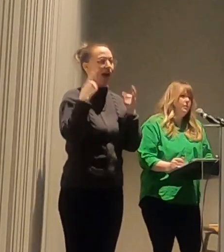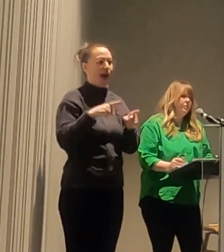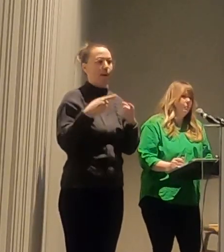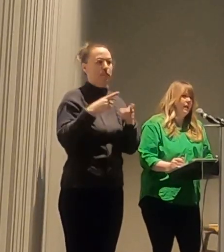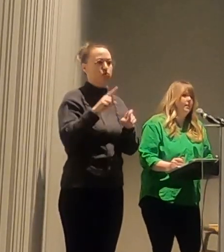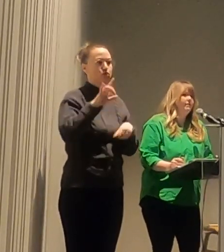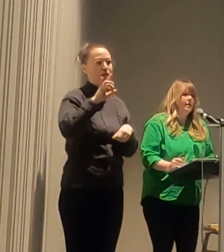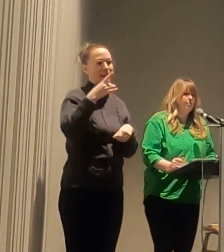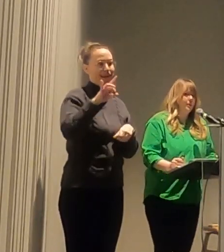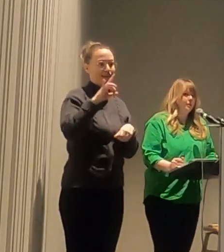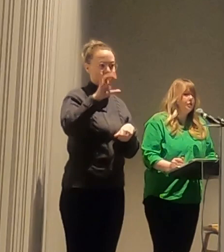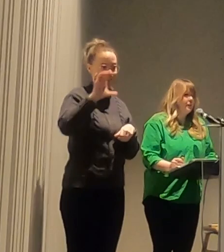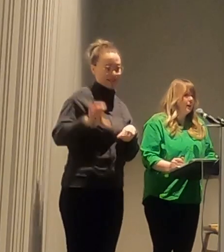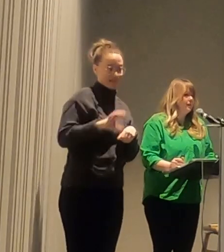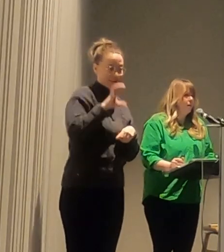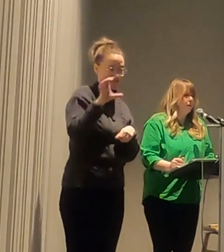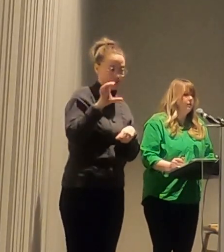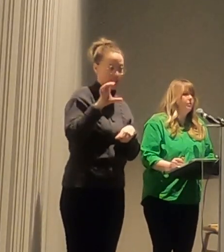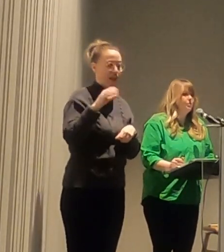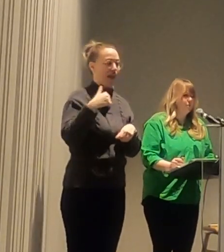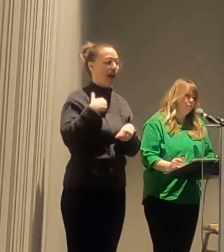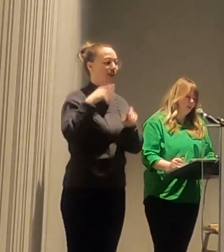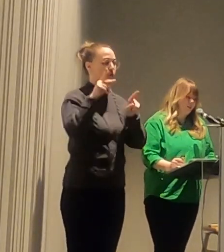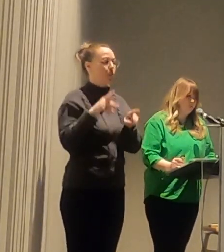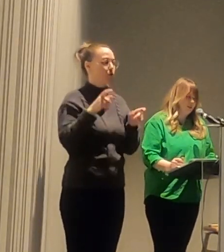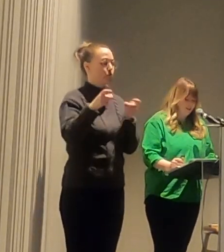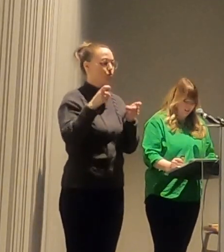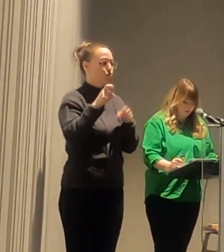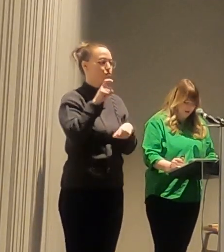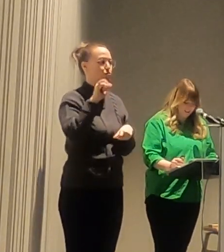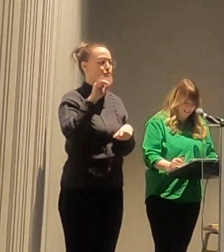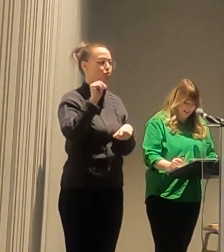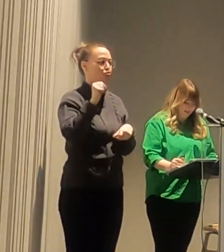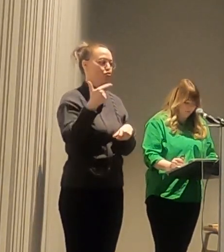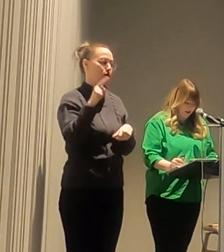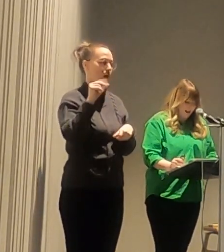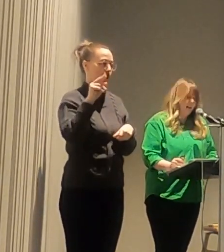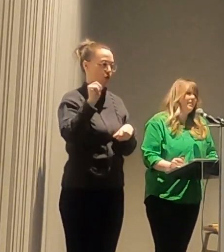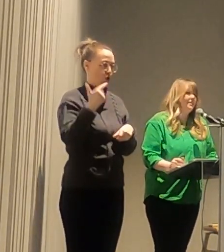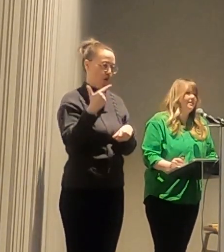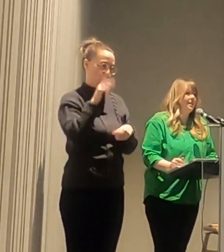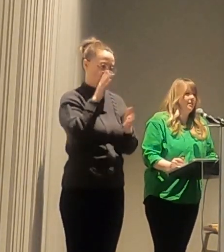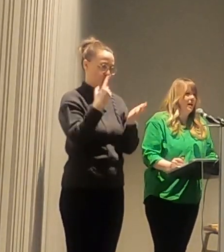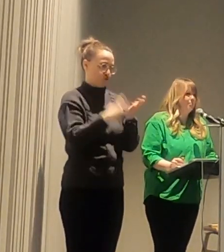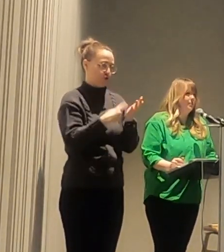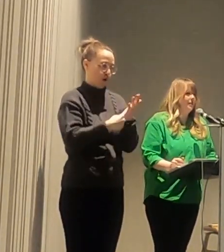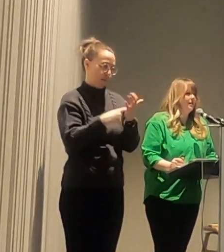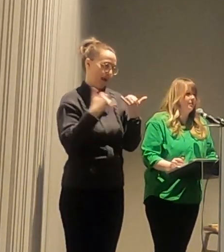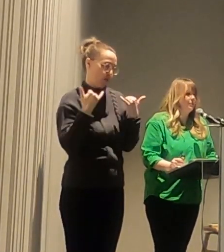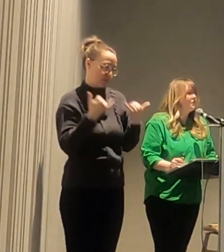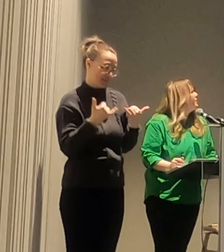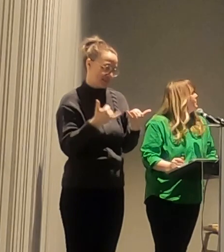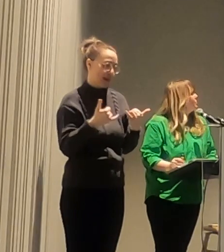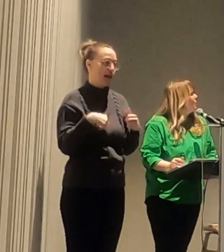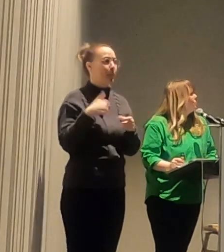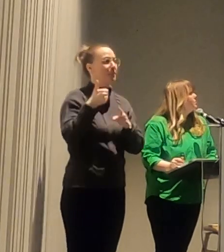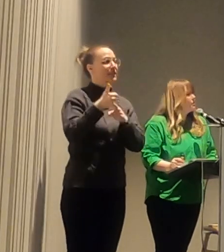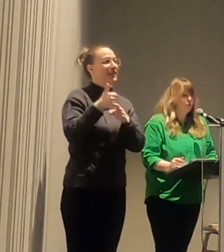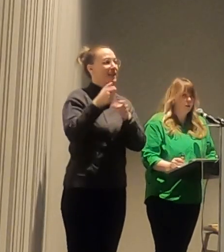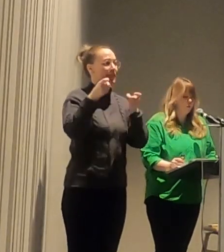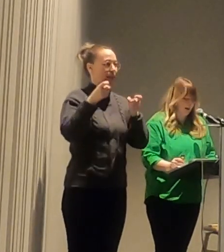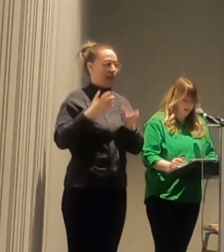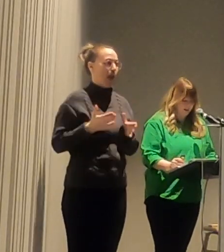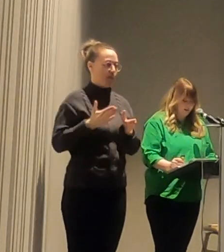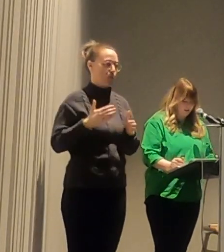century with the reign of Emperor Qianlong, who we're going to be talking about today. and he's the emperor under which these